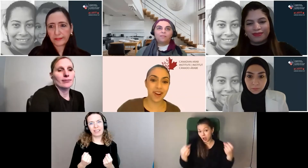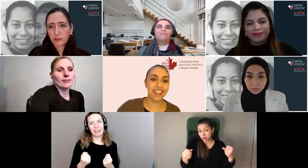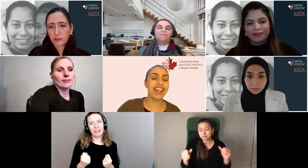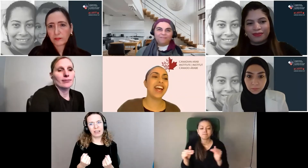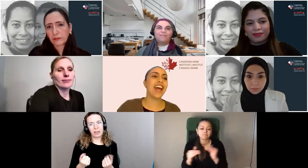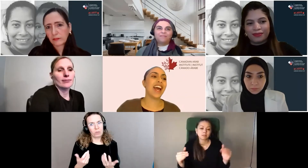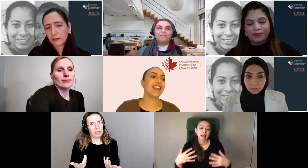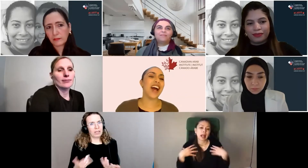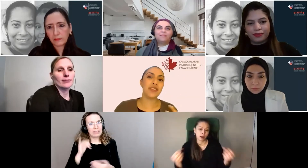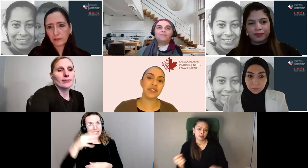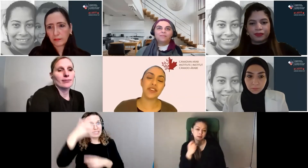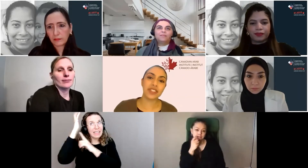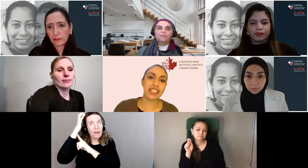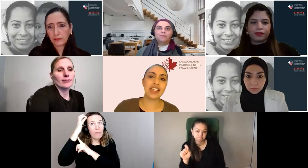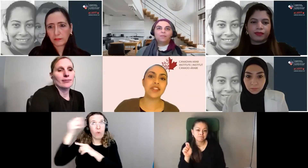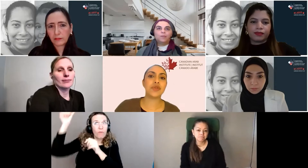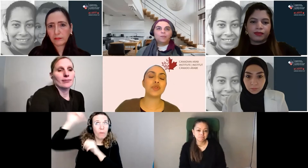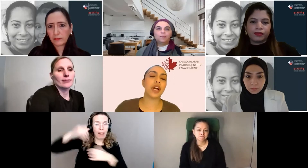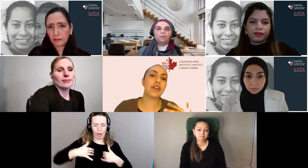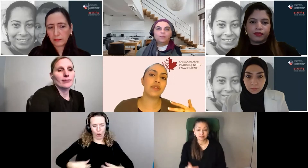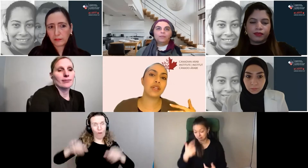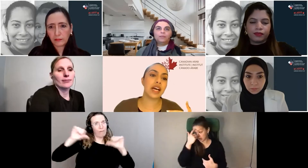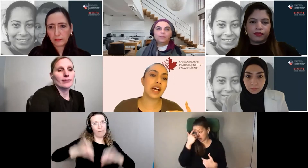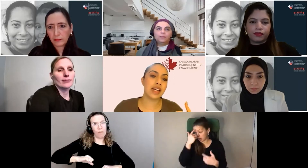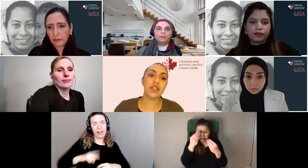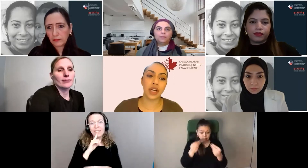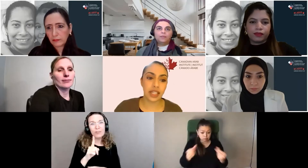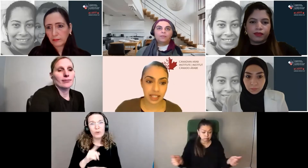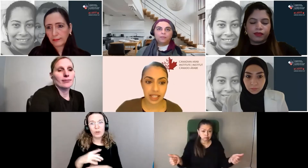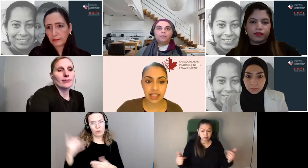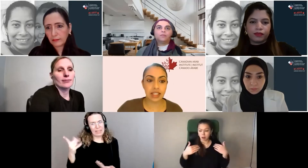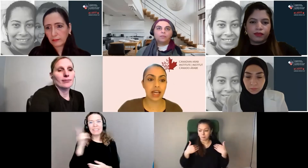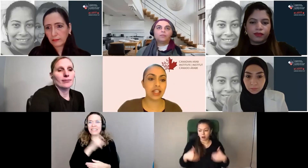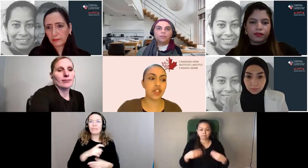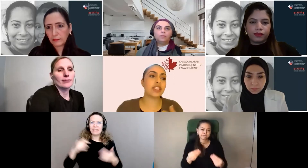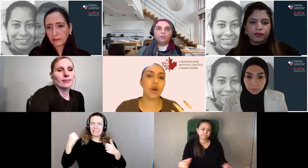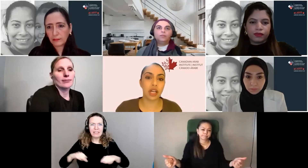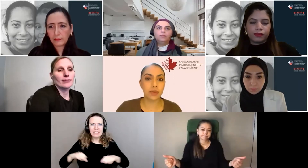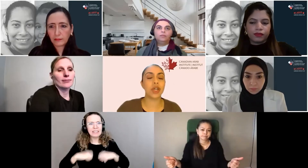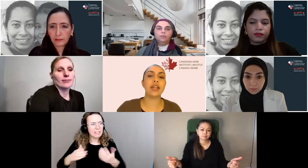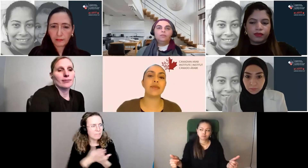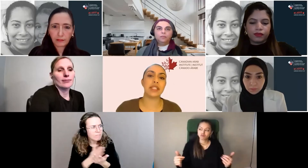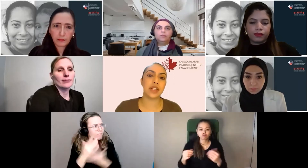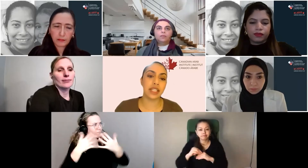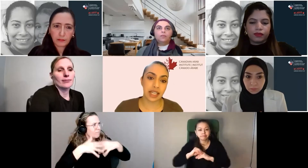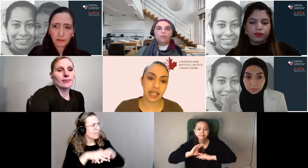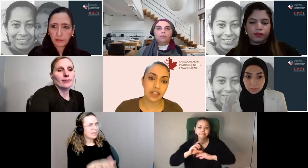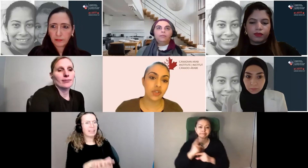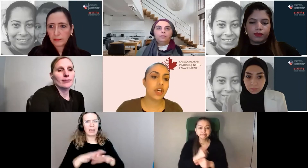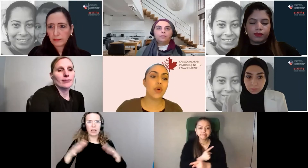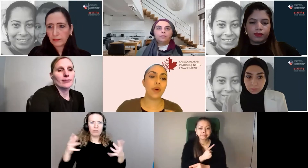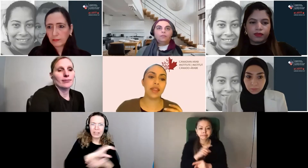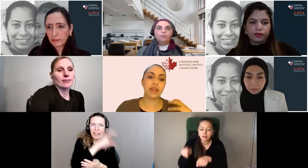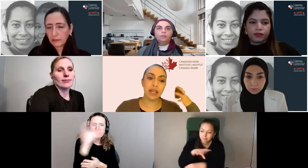your body. And how difficult is it to try to integrate into Canadian society, try to prosper, try to be civically